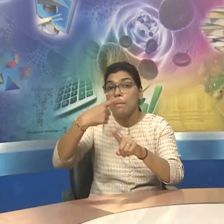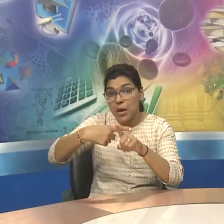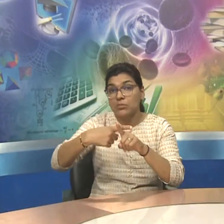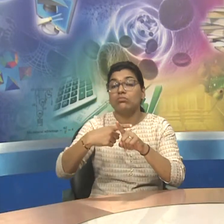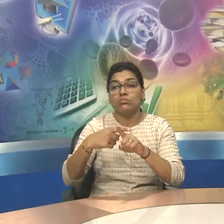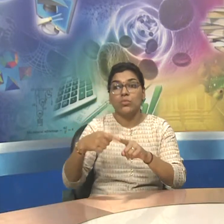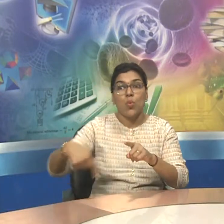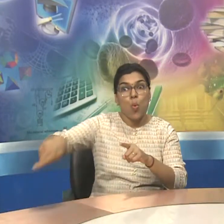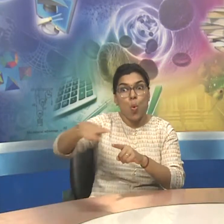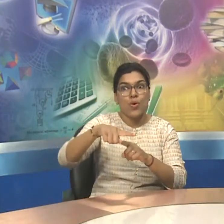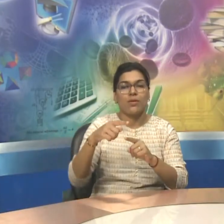civilized